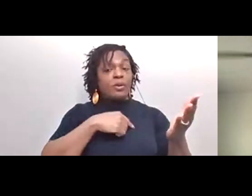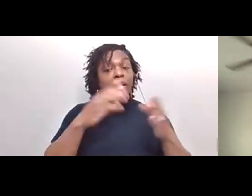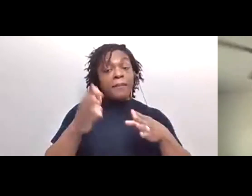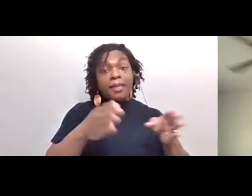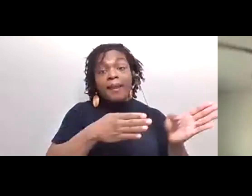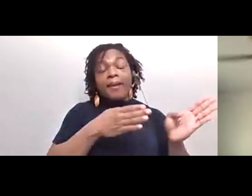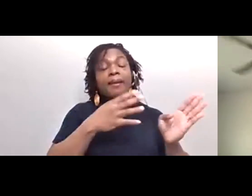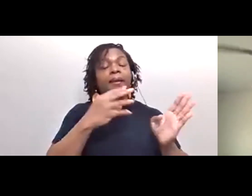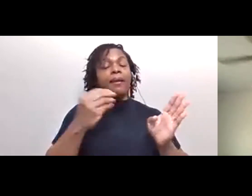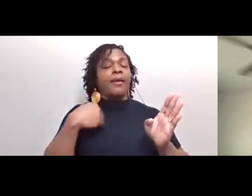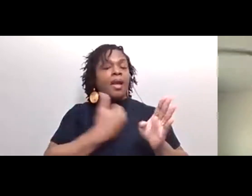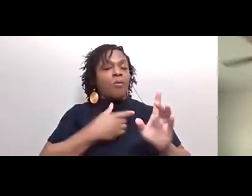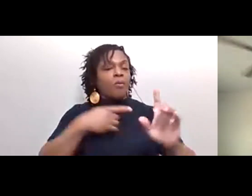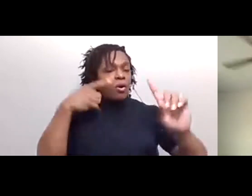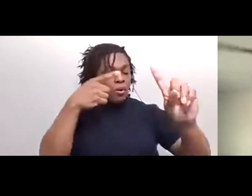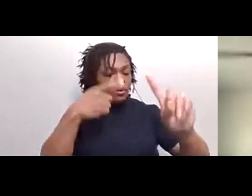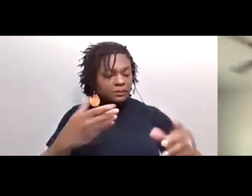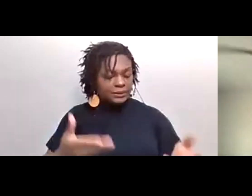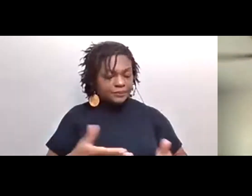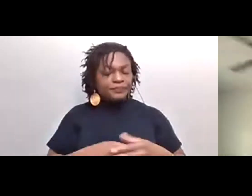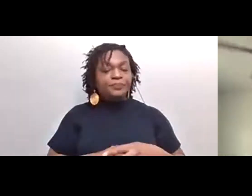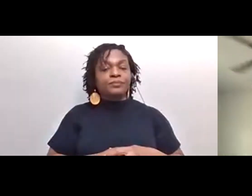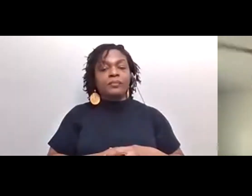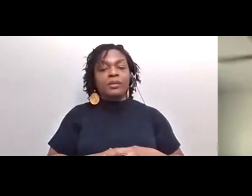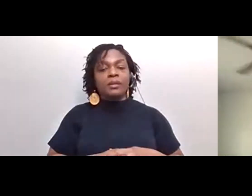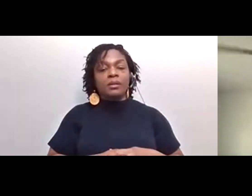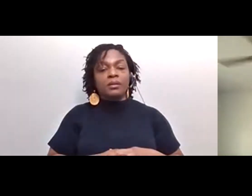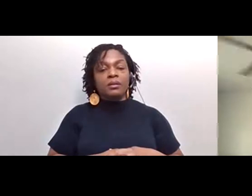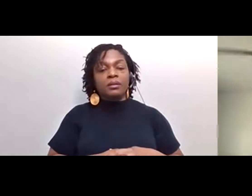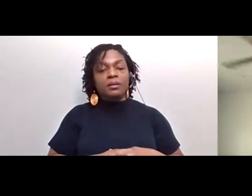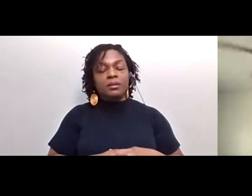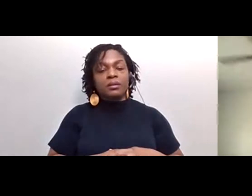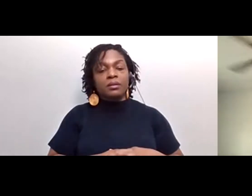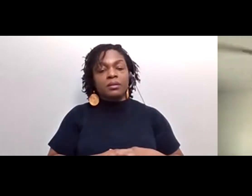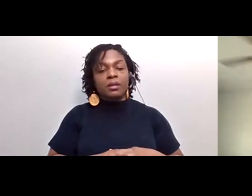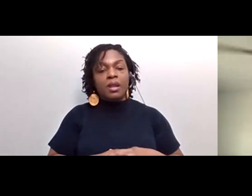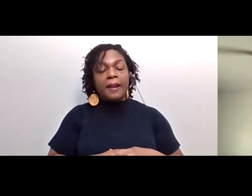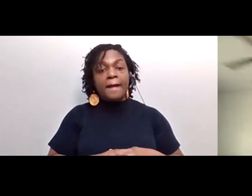we are trying to do. We had some